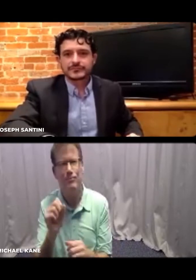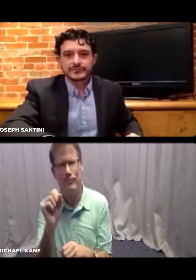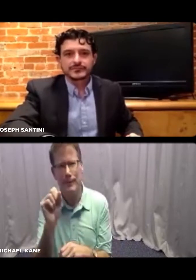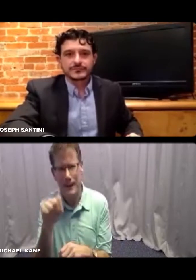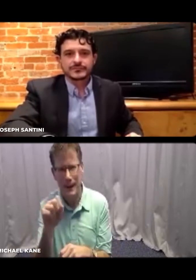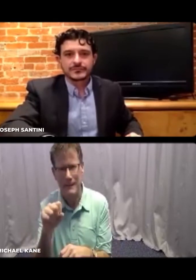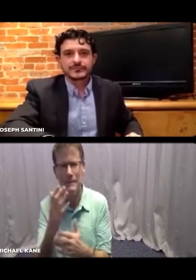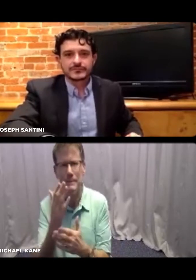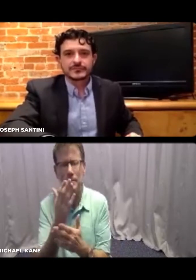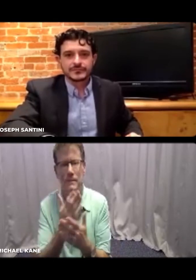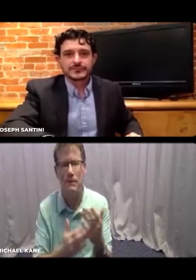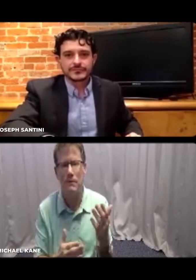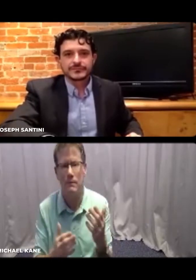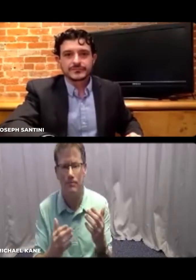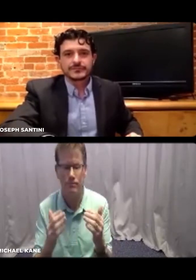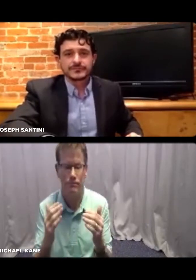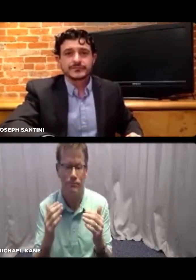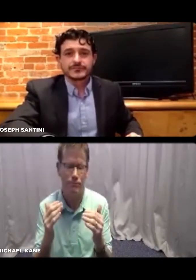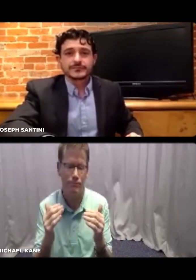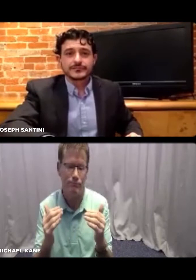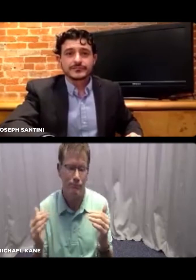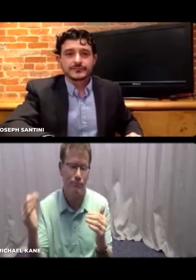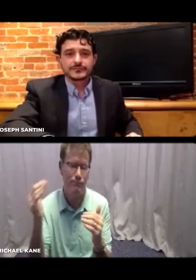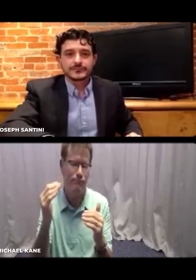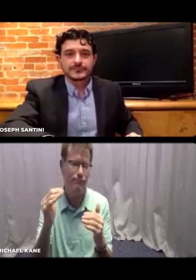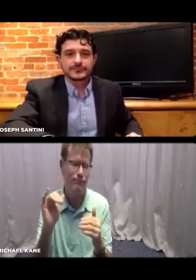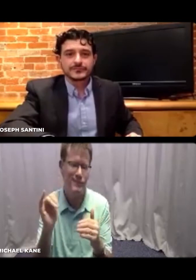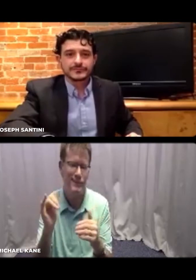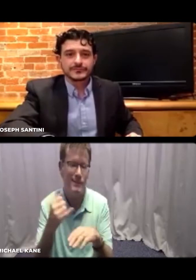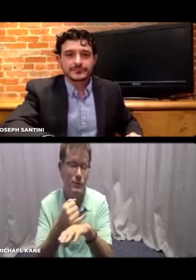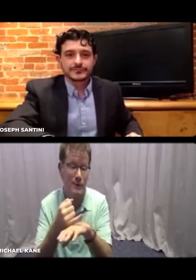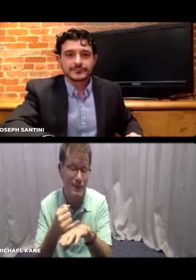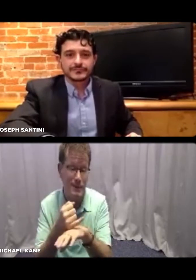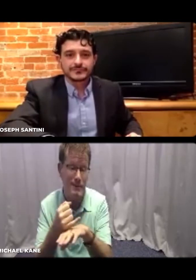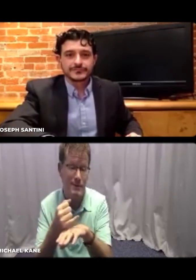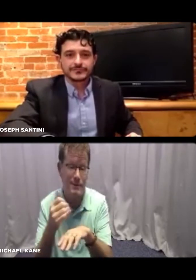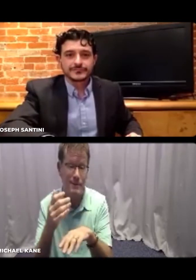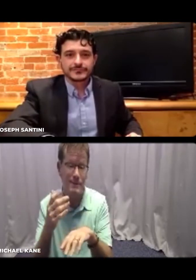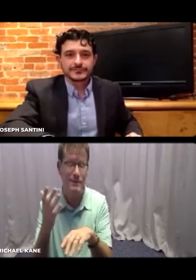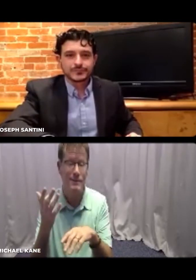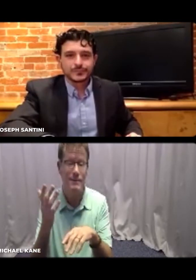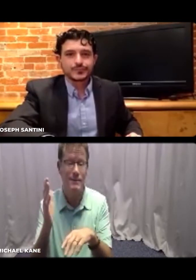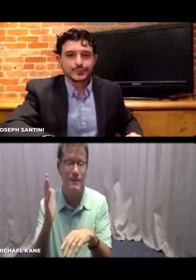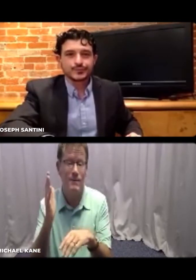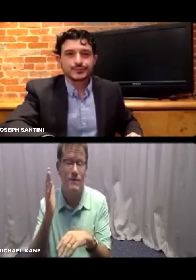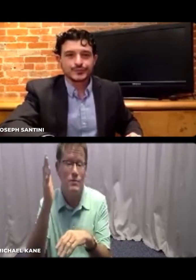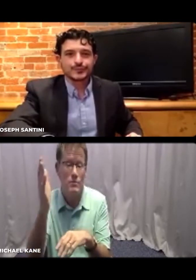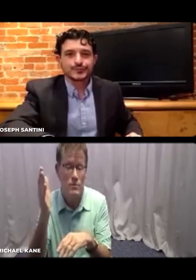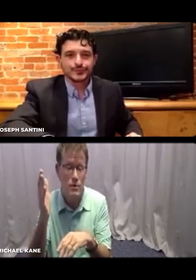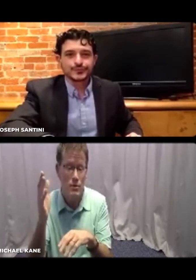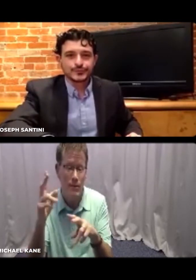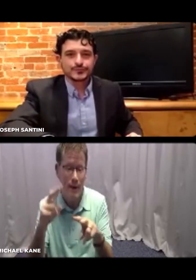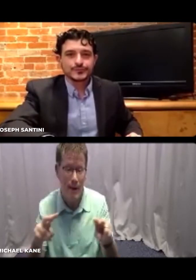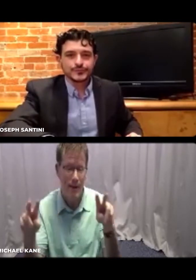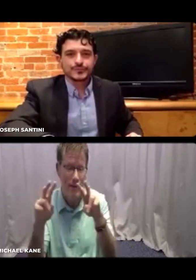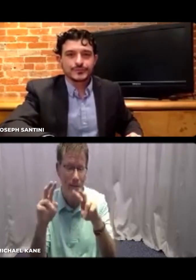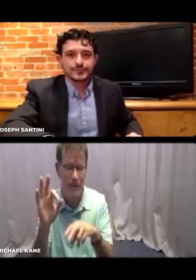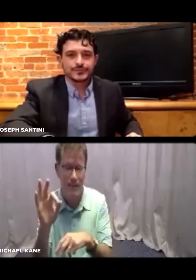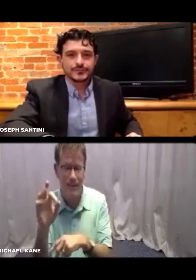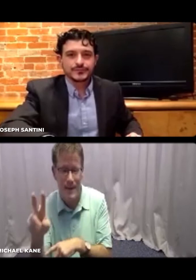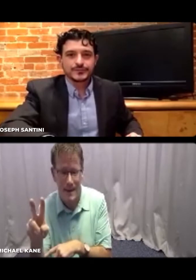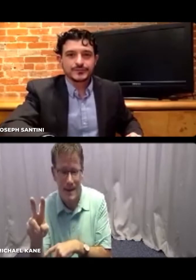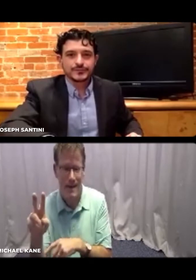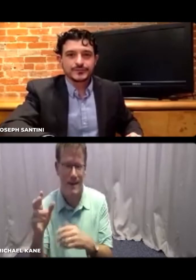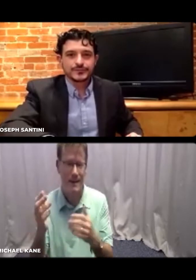personal finance. Yes, there is some advanced concepts like interest and future value,